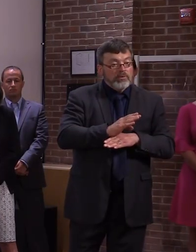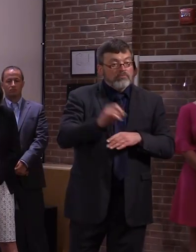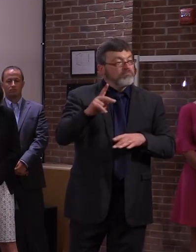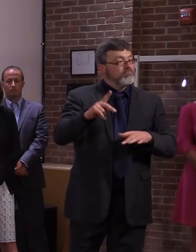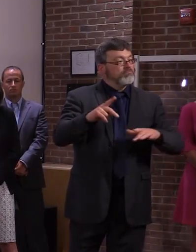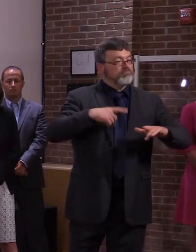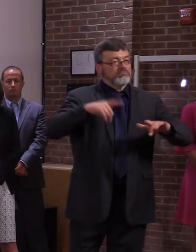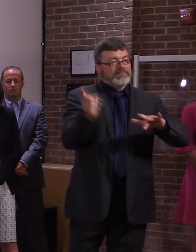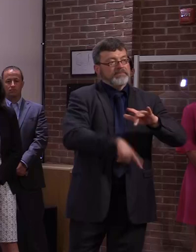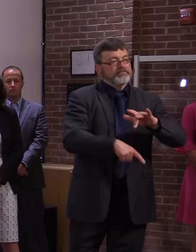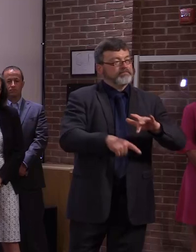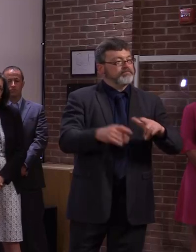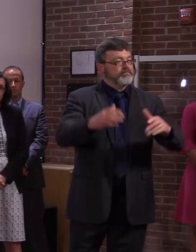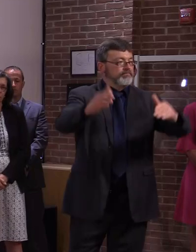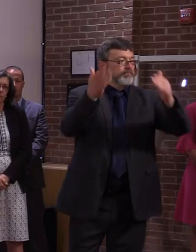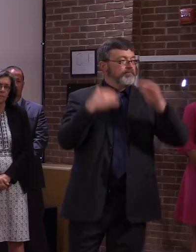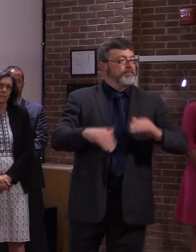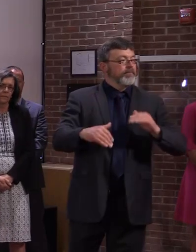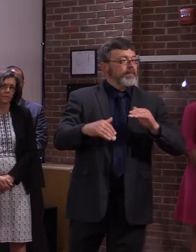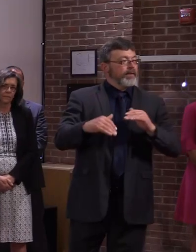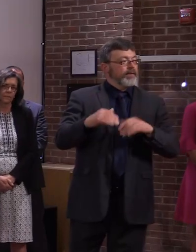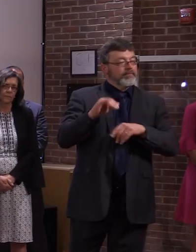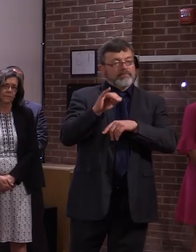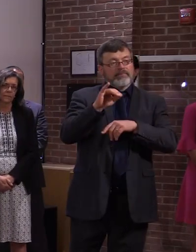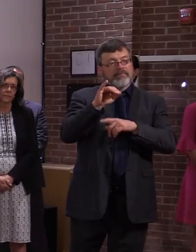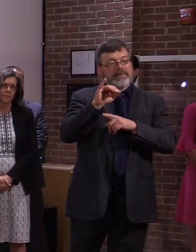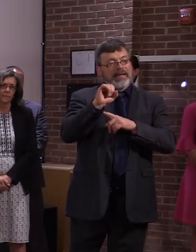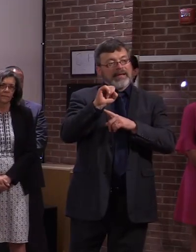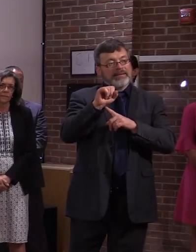All right, we will move to Mike Donahue, the Islander.